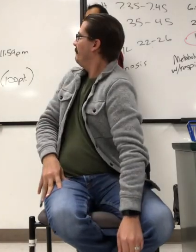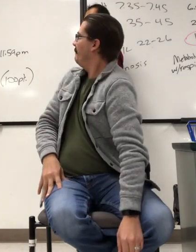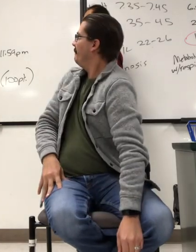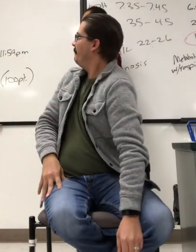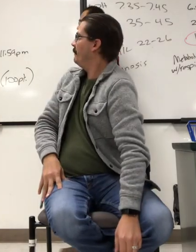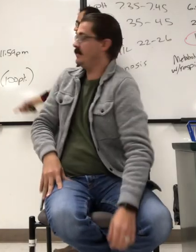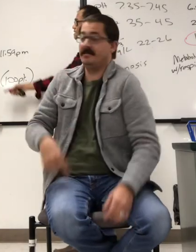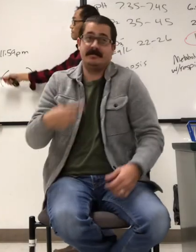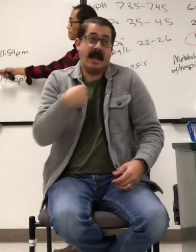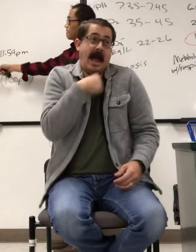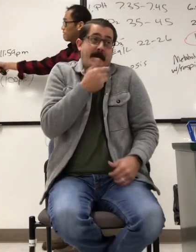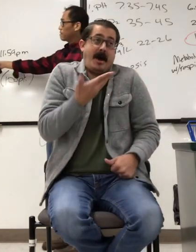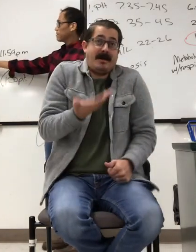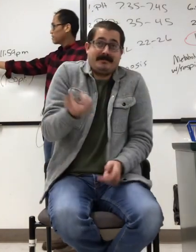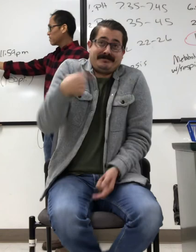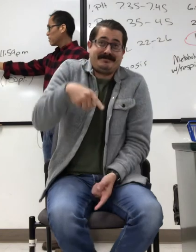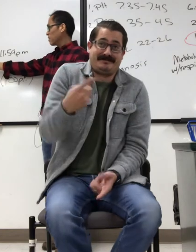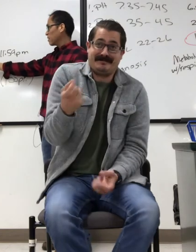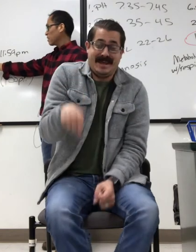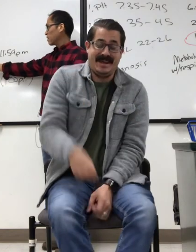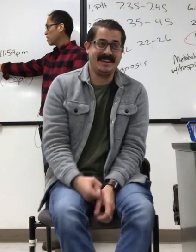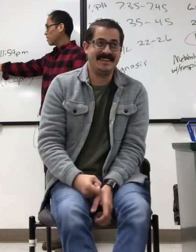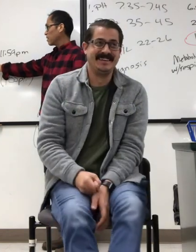Well, I'm not.